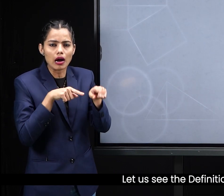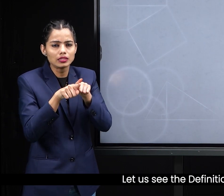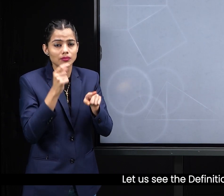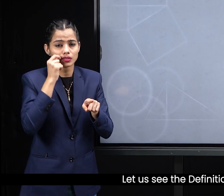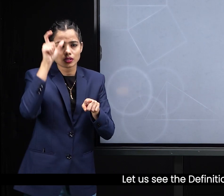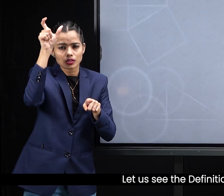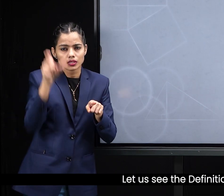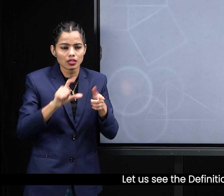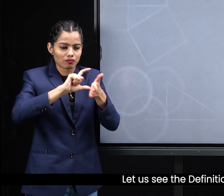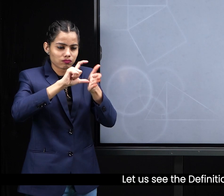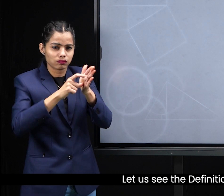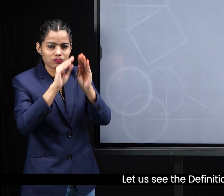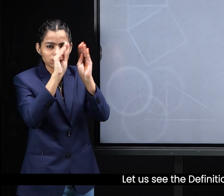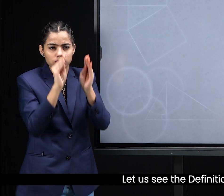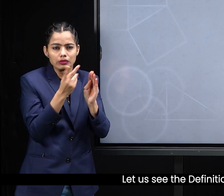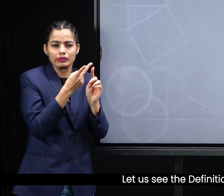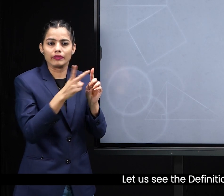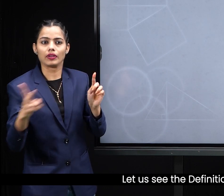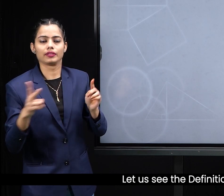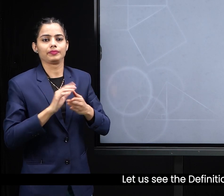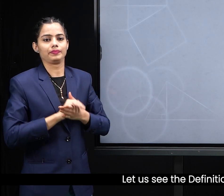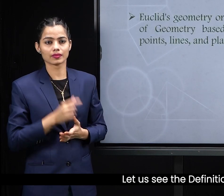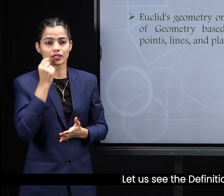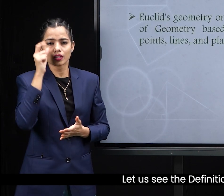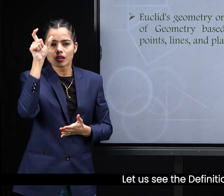the definition of Euclid geometry.